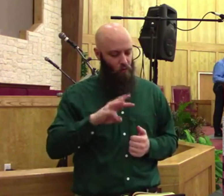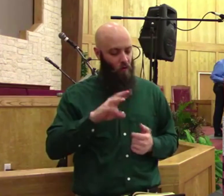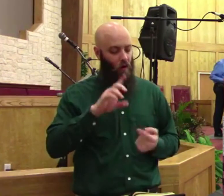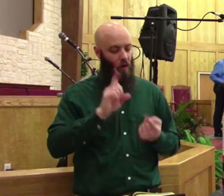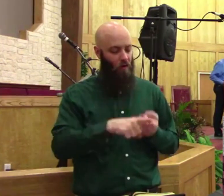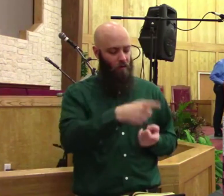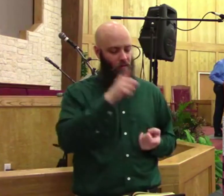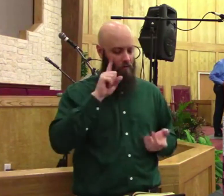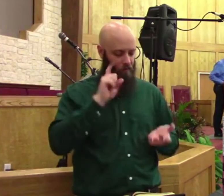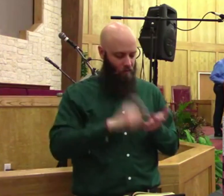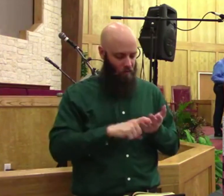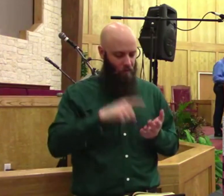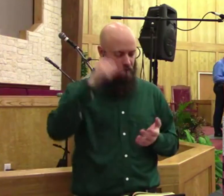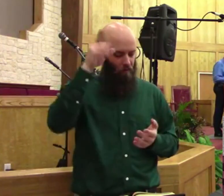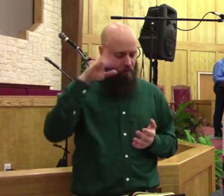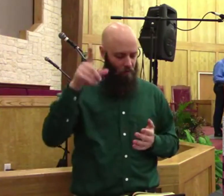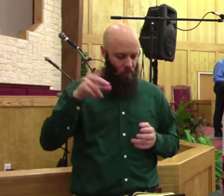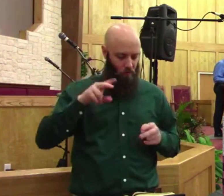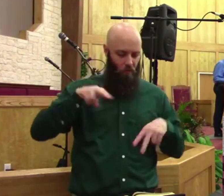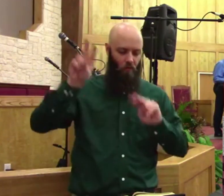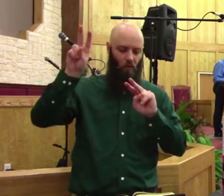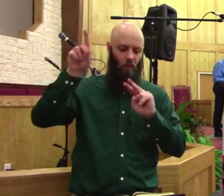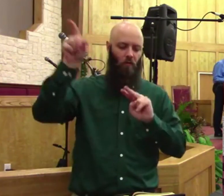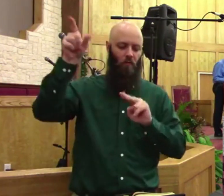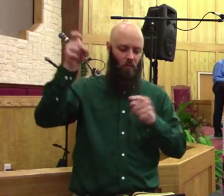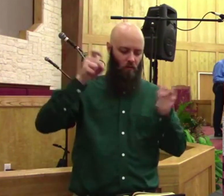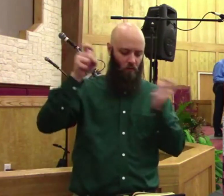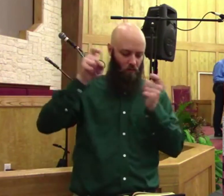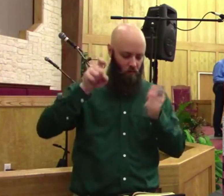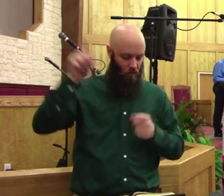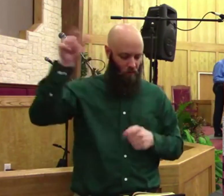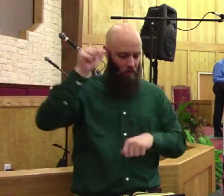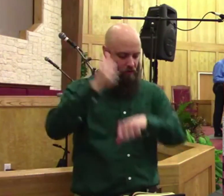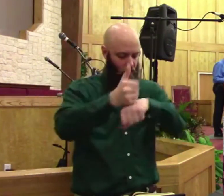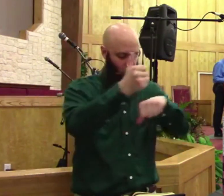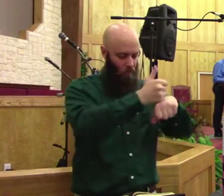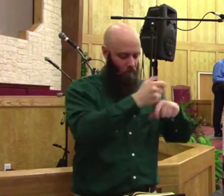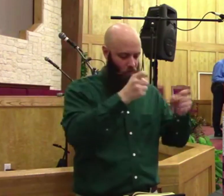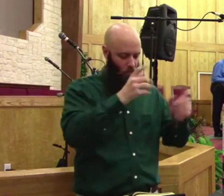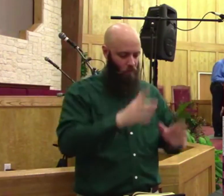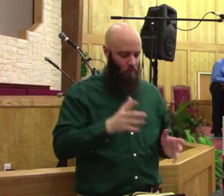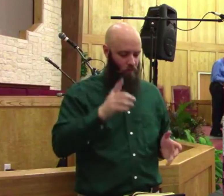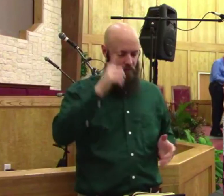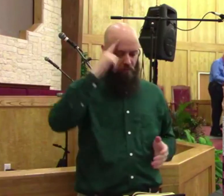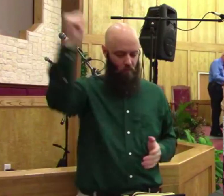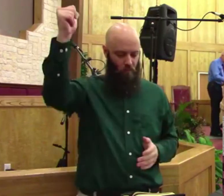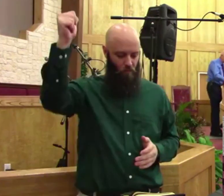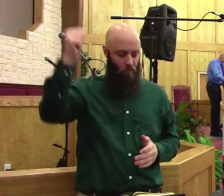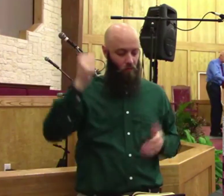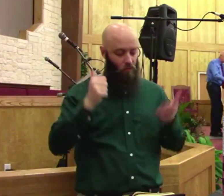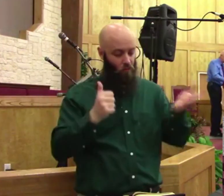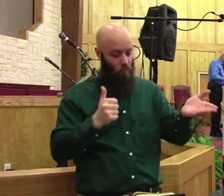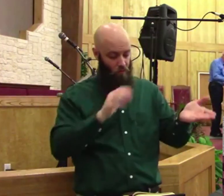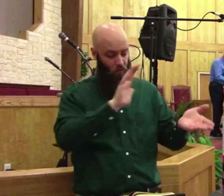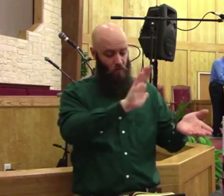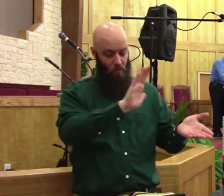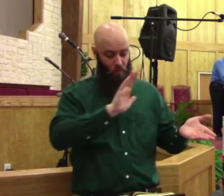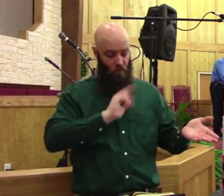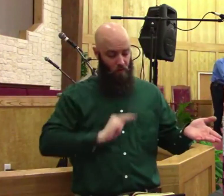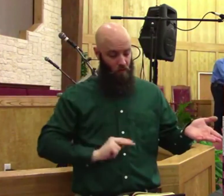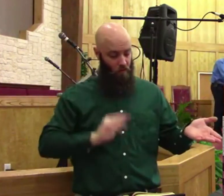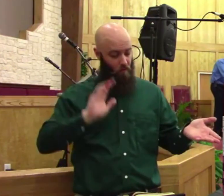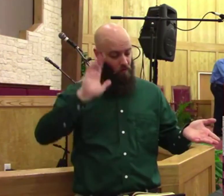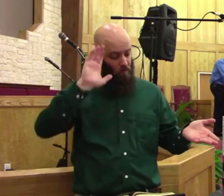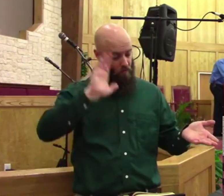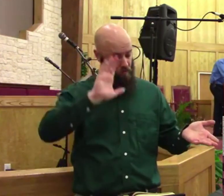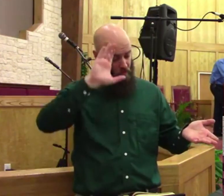the kingdom of mankind and sets over it whom he will. And you, his son,